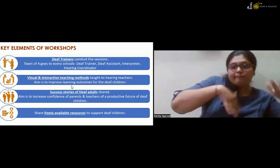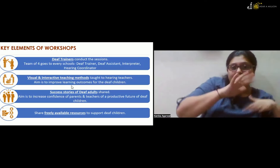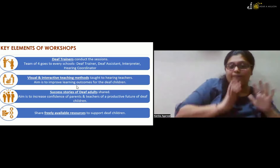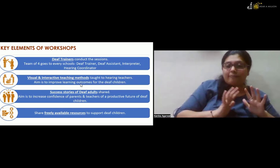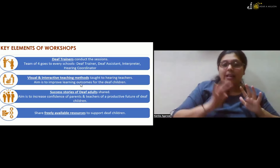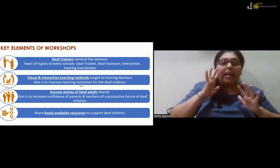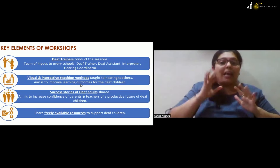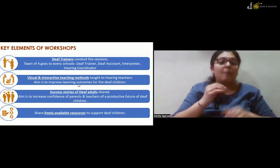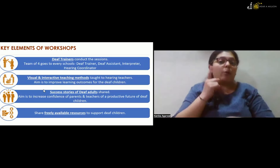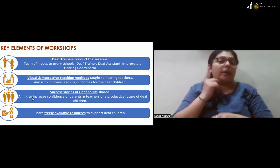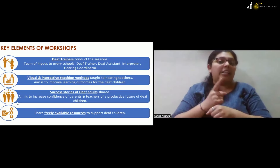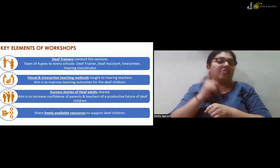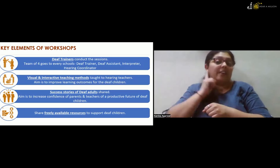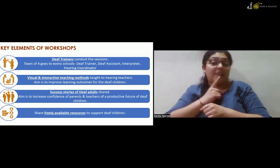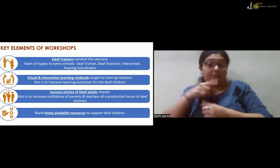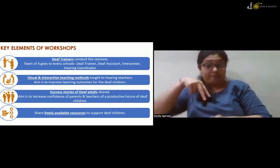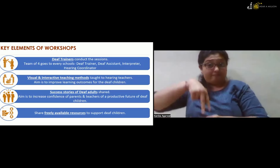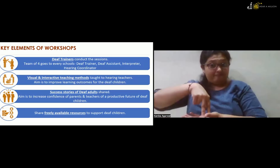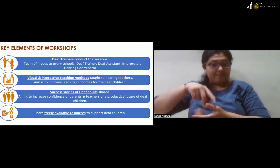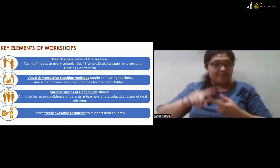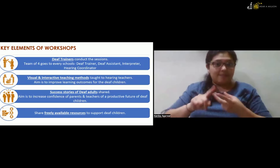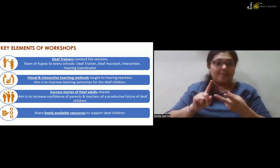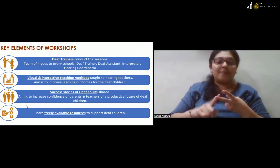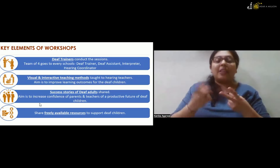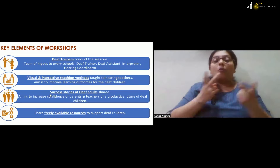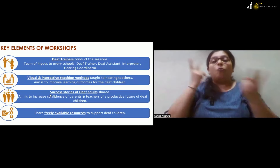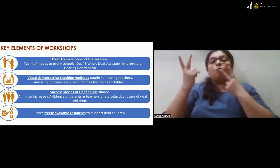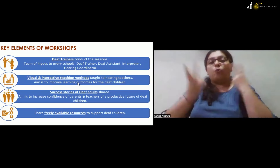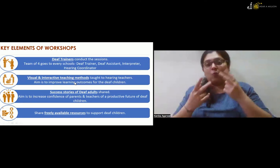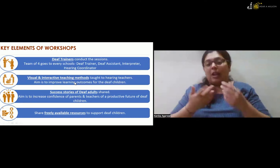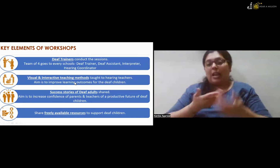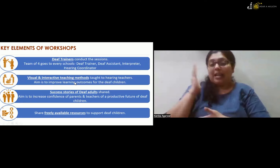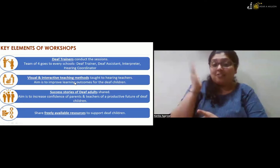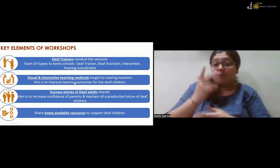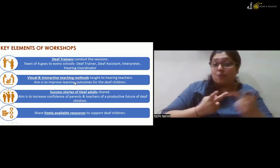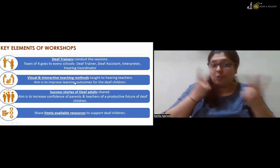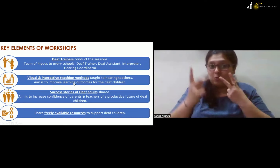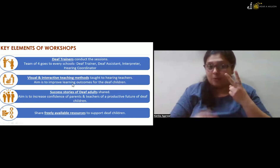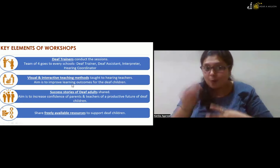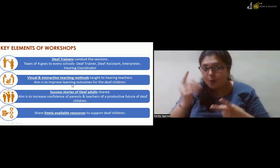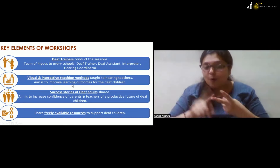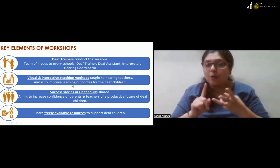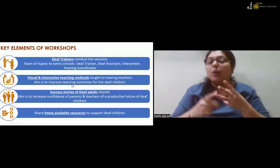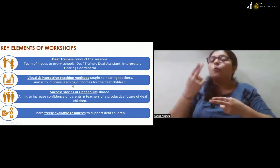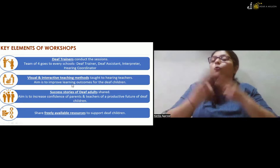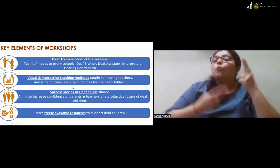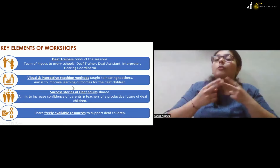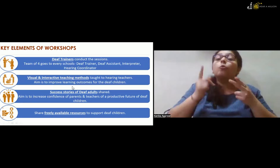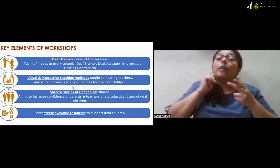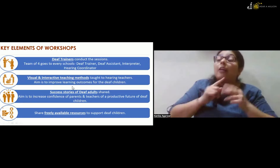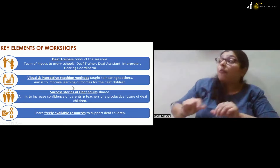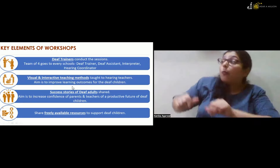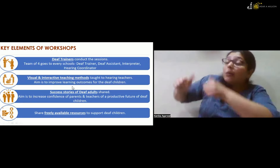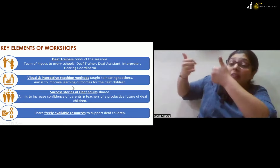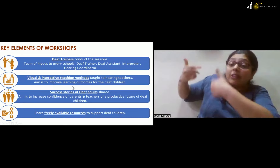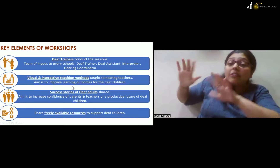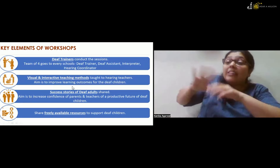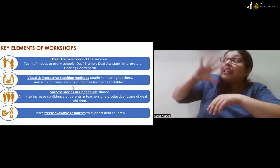these things happening in front of us. So these were the key elements of the workshops. First thing was having deaf trainers conducting the sessions in sign